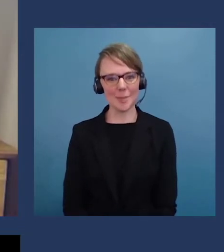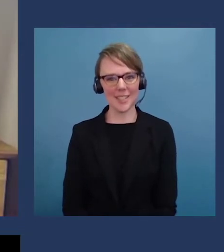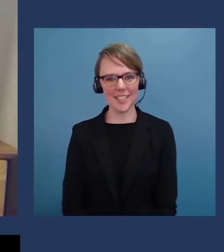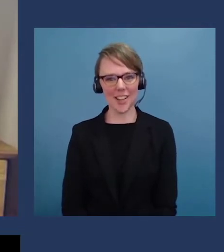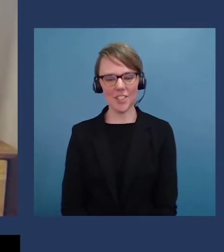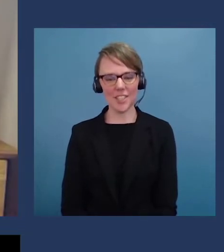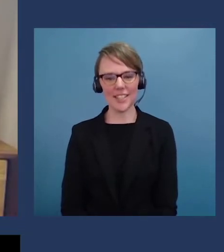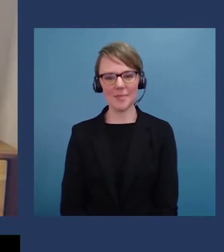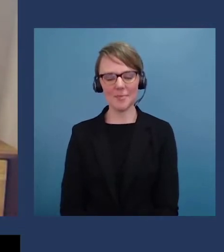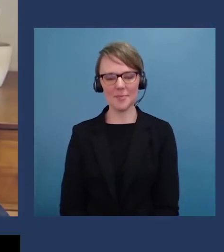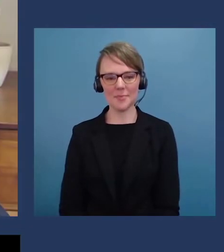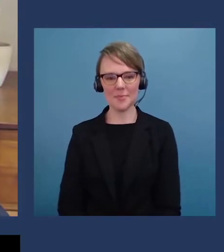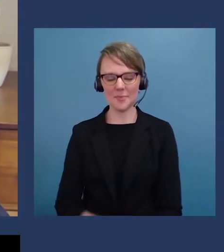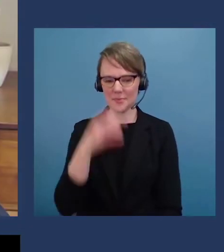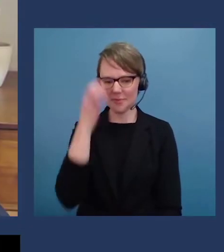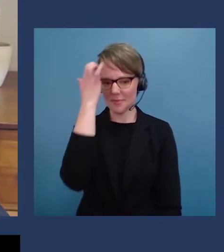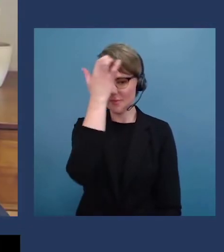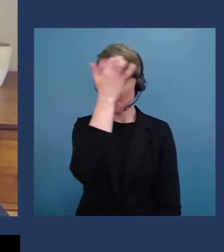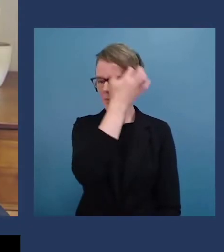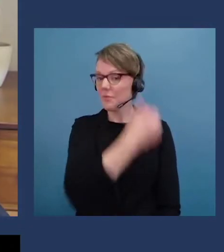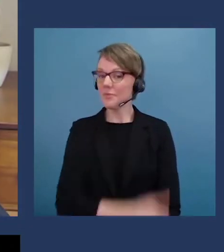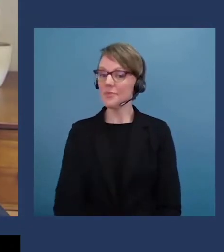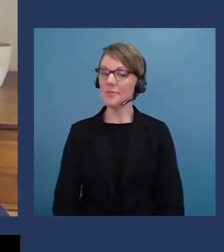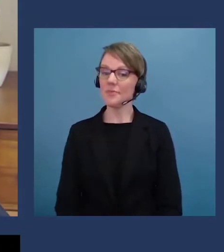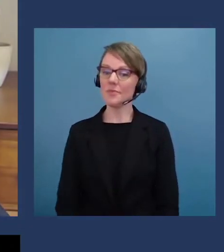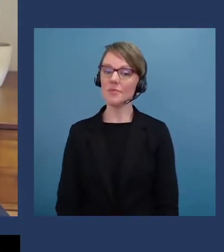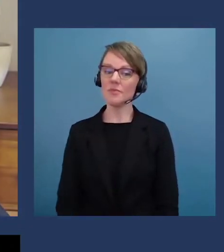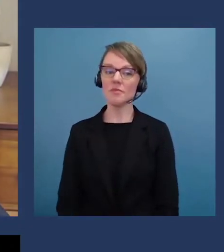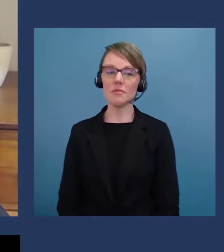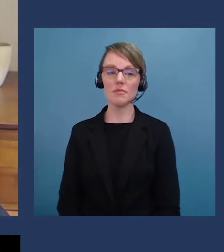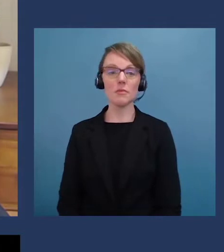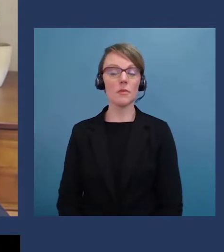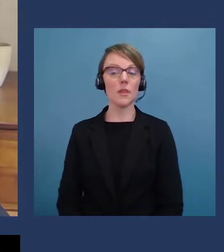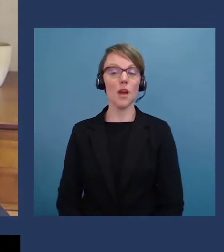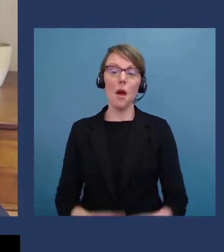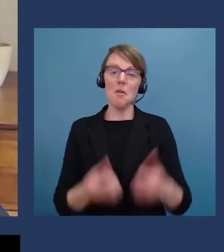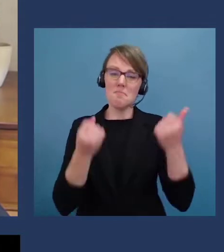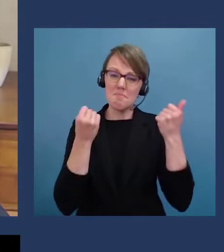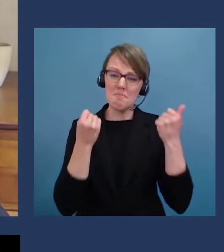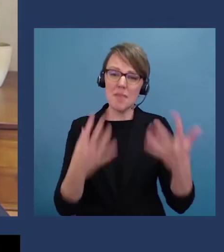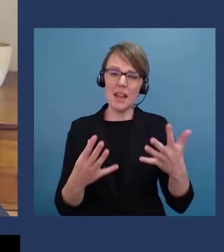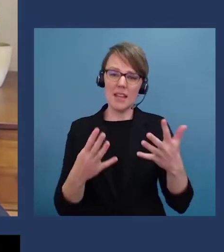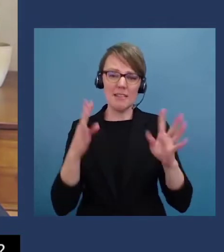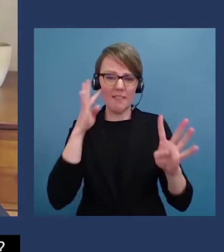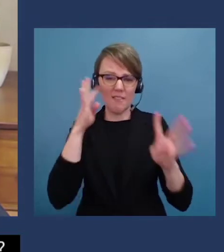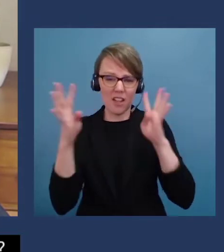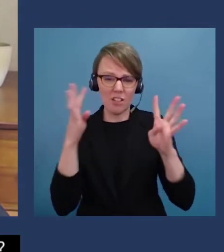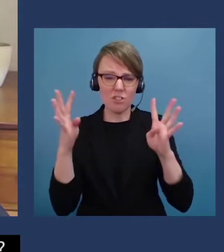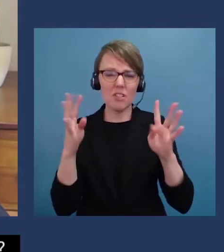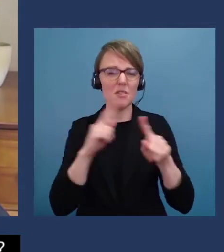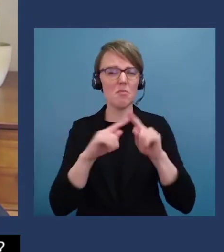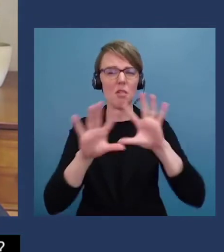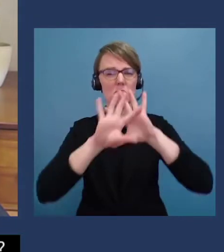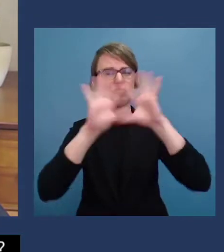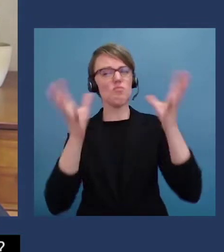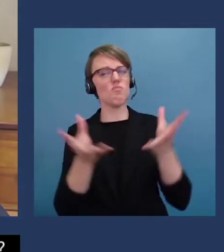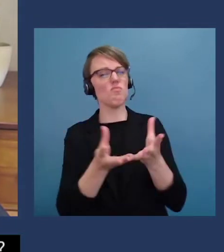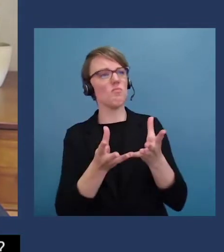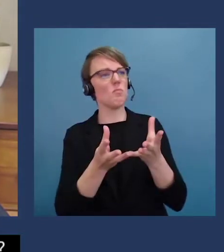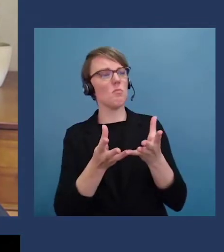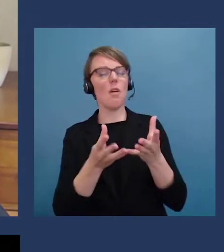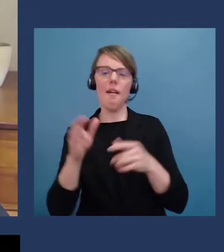them so that they can fully participate in our culture, fully participate in our company and our innovation and our